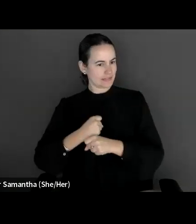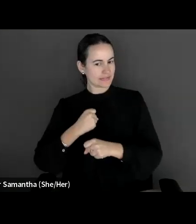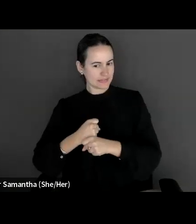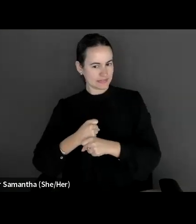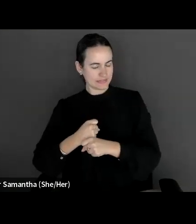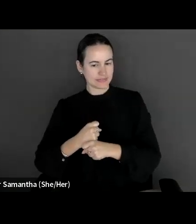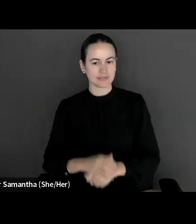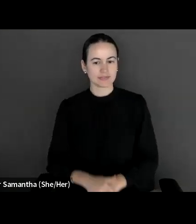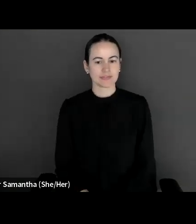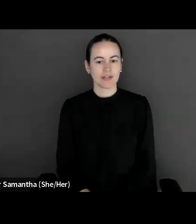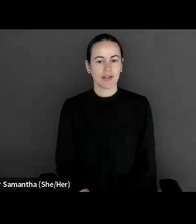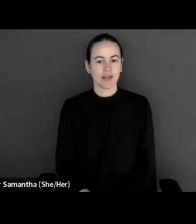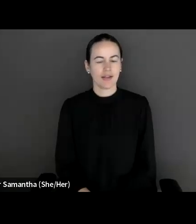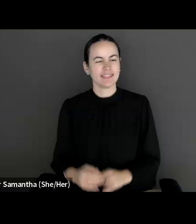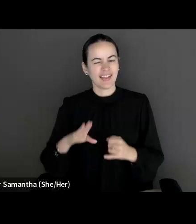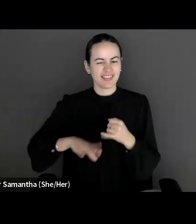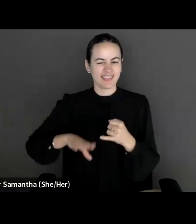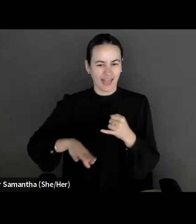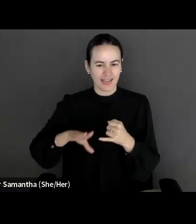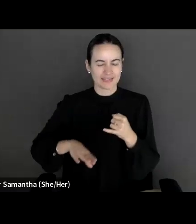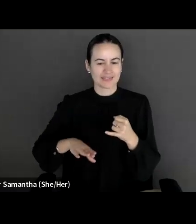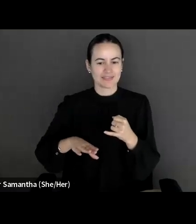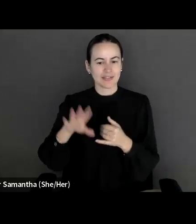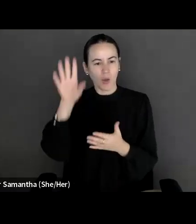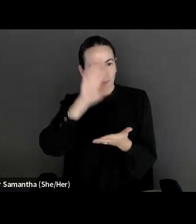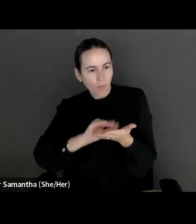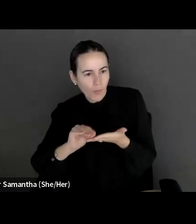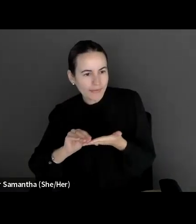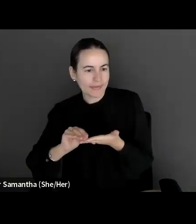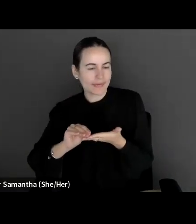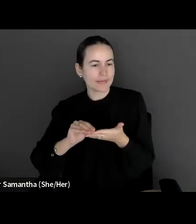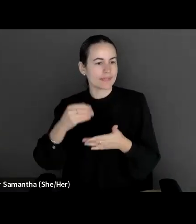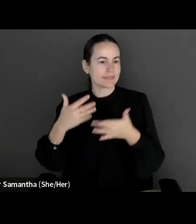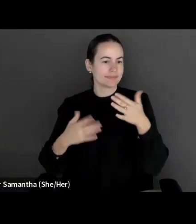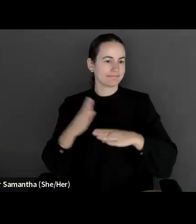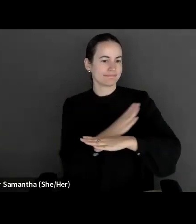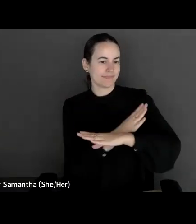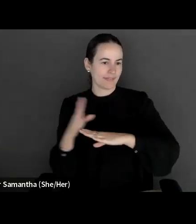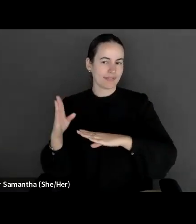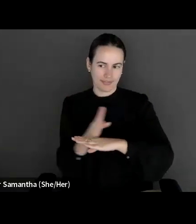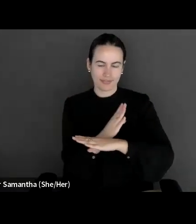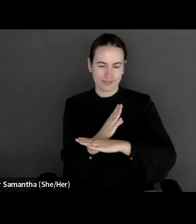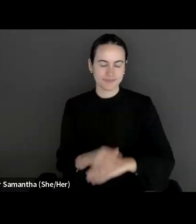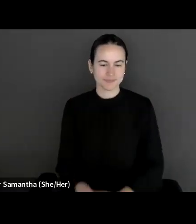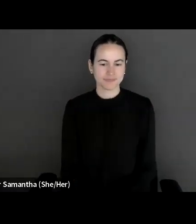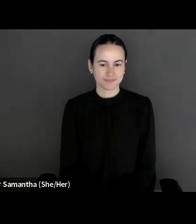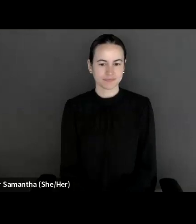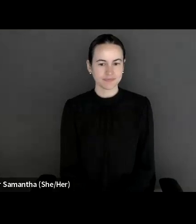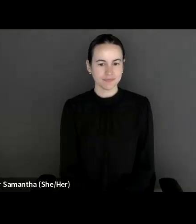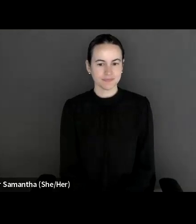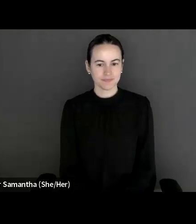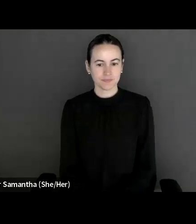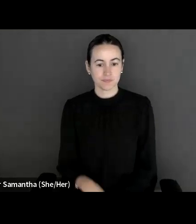reporting and score use context influenced scales as well. So coder agreement